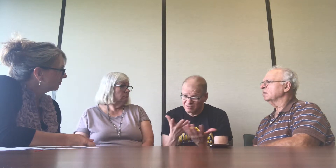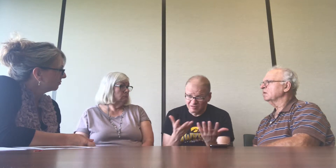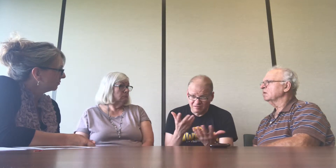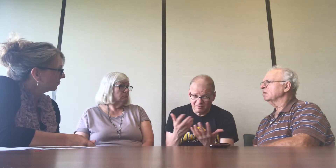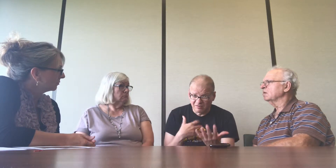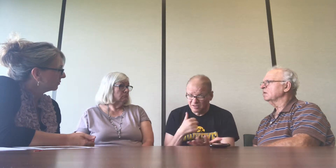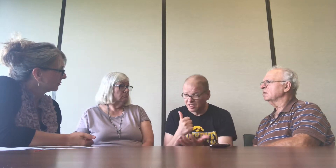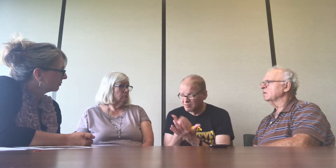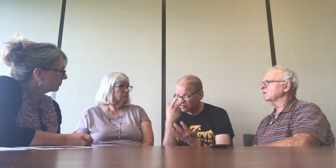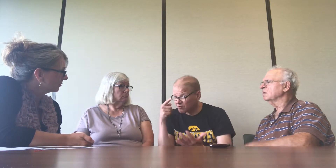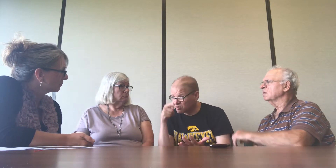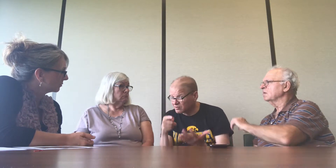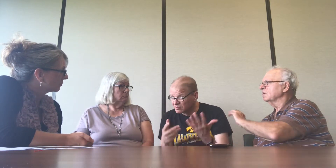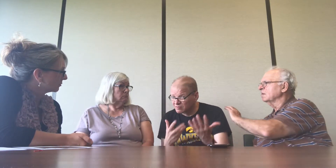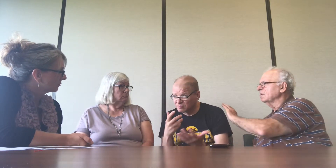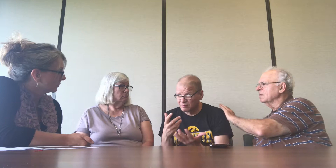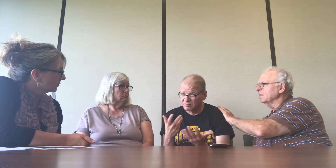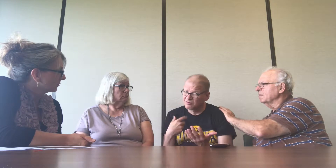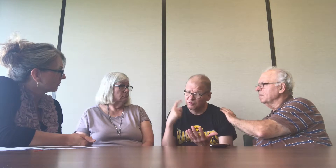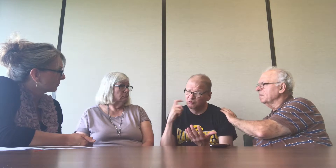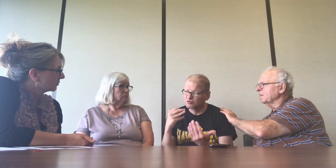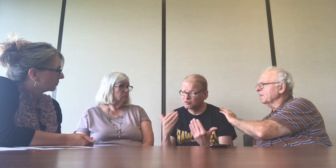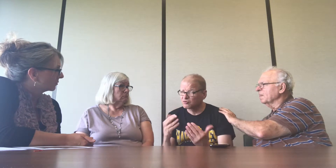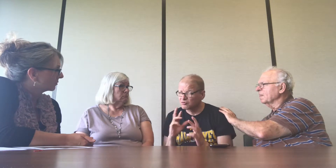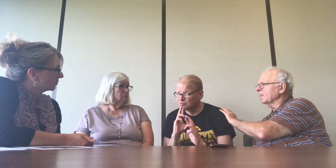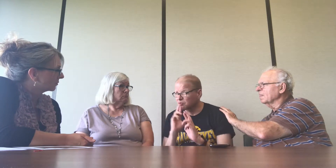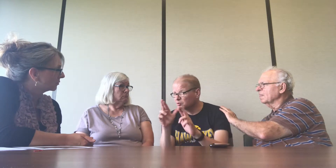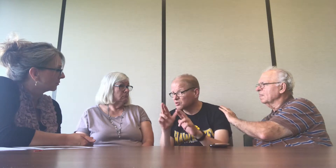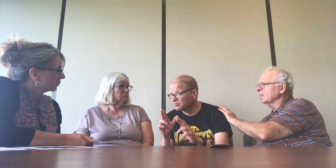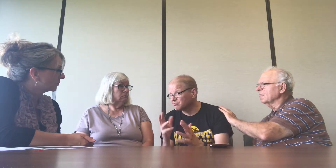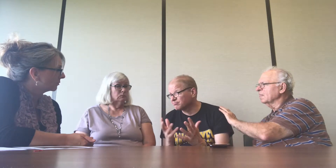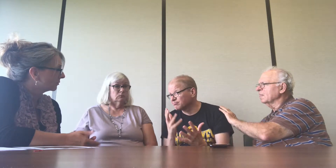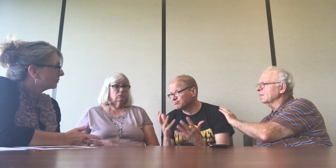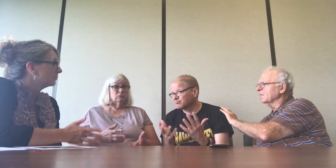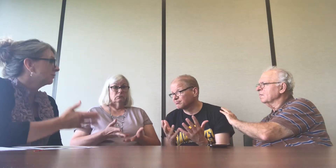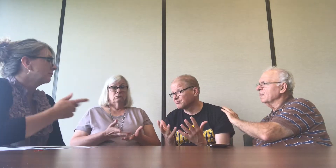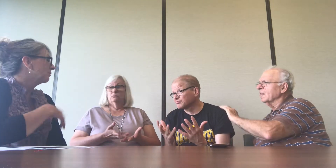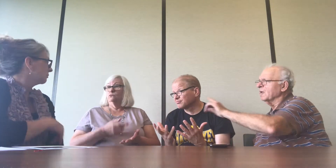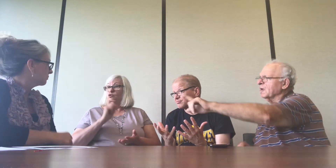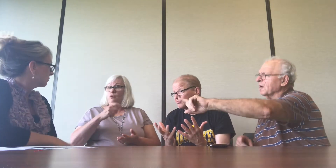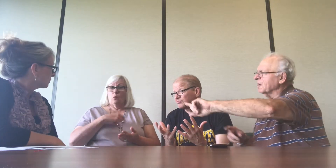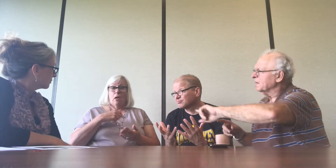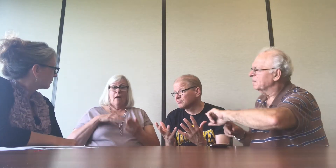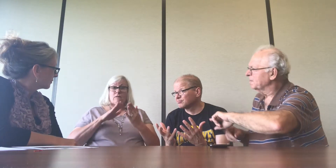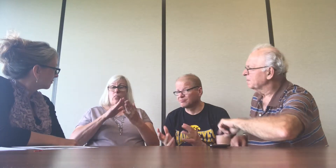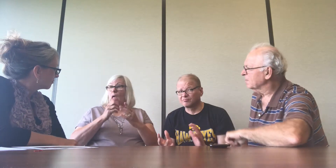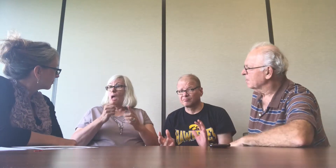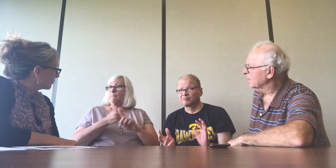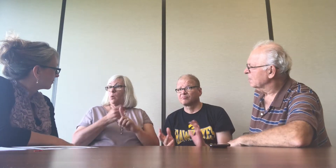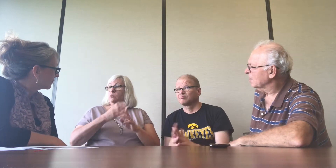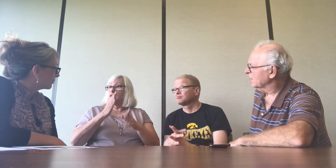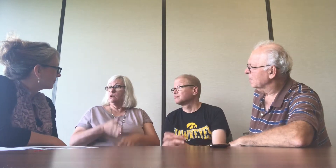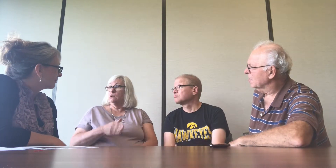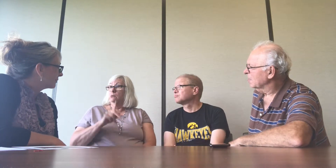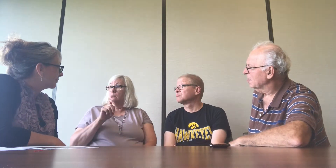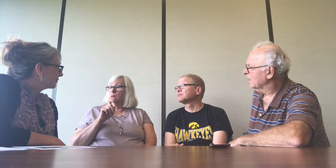we approach the victim and ask them how they're doing? Maybe encourage them to report?